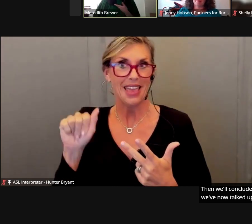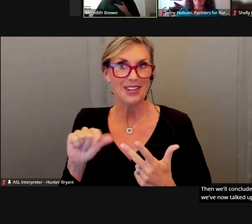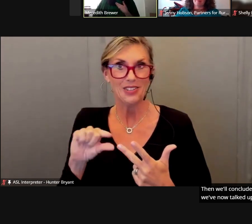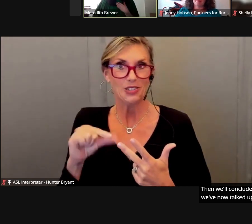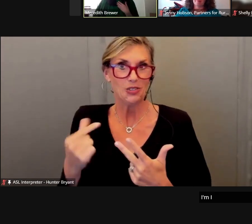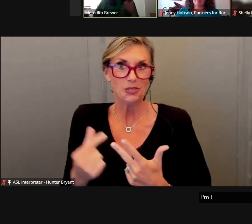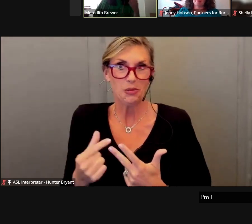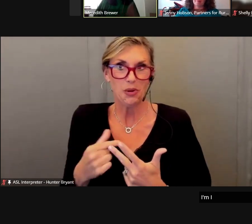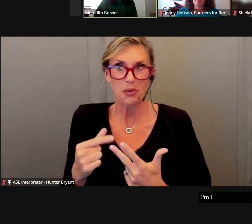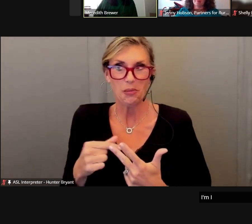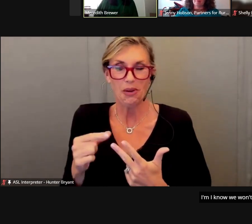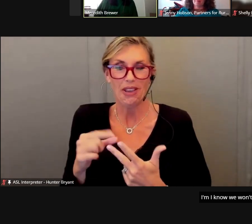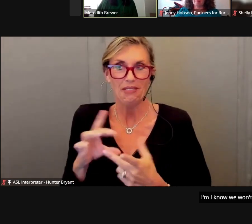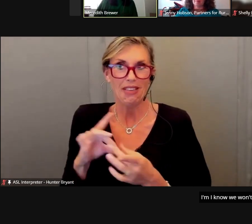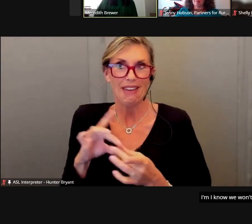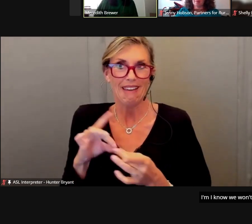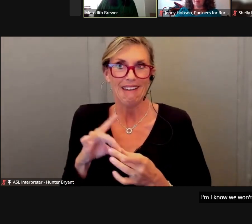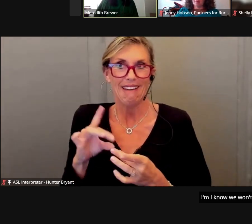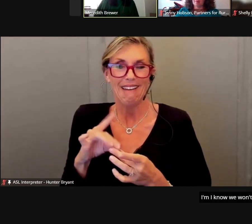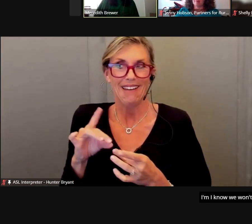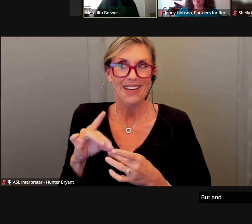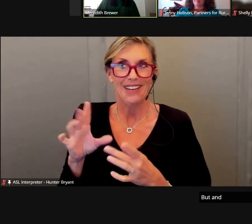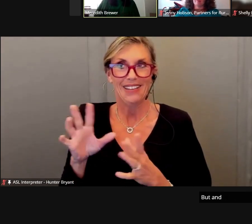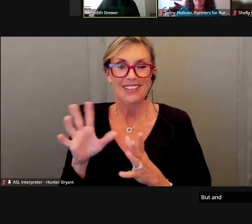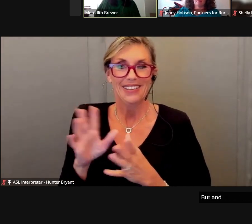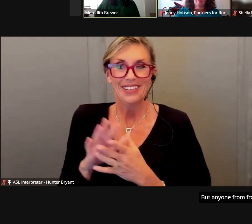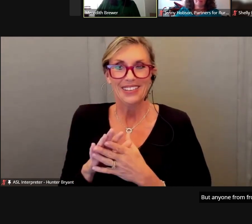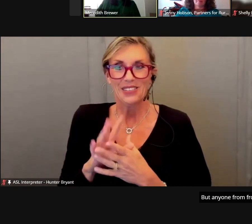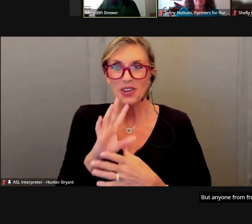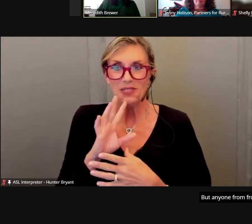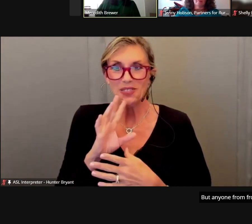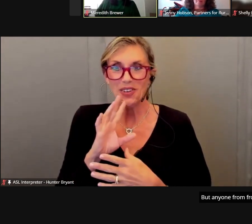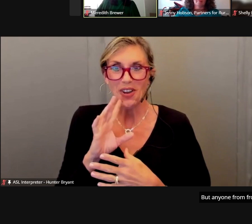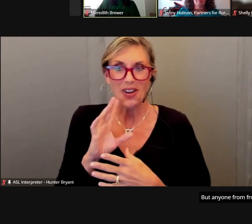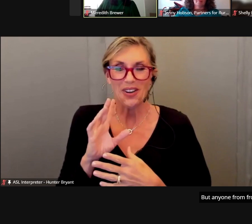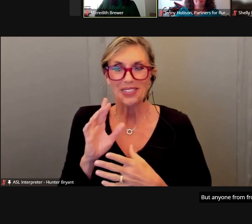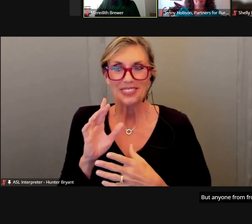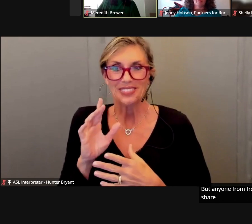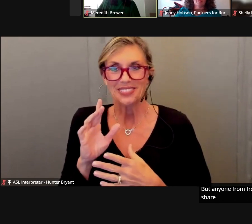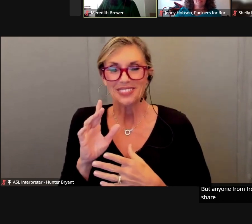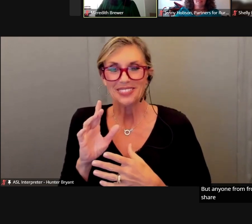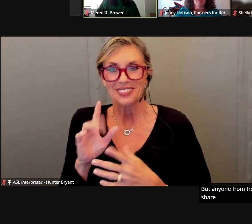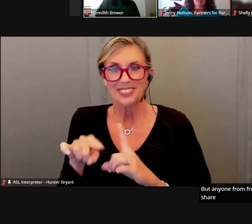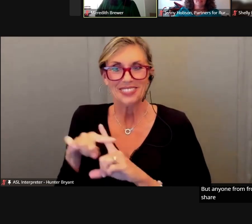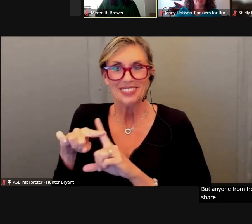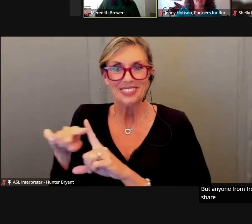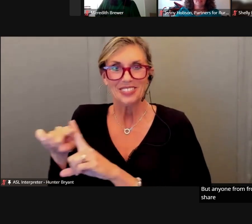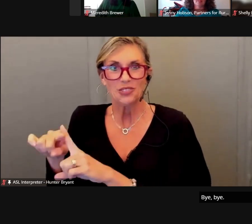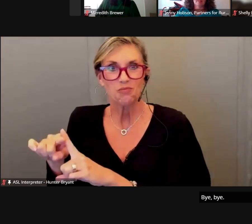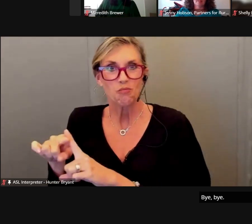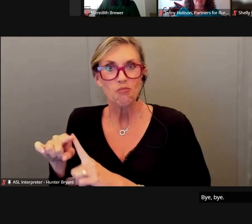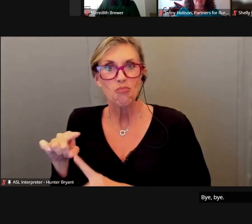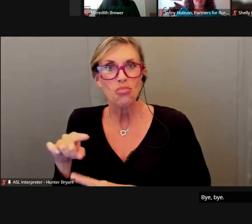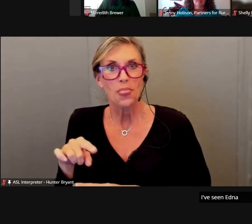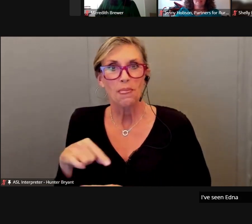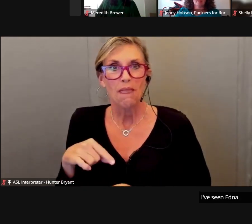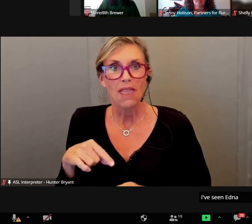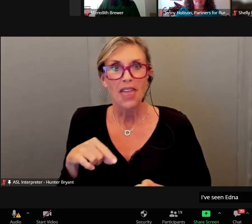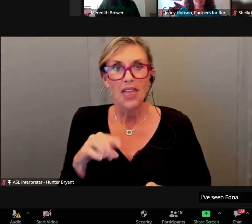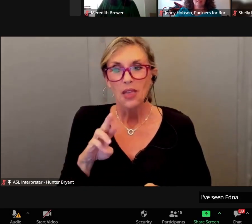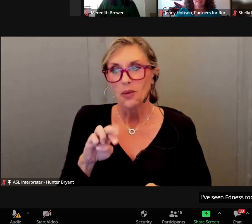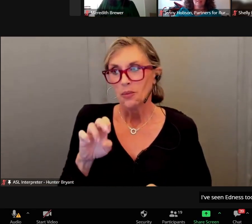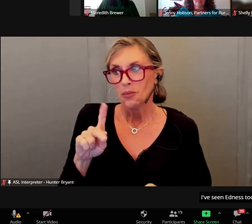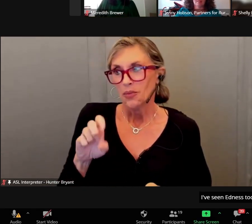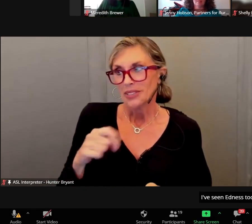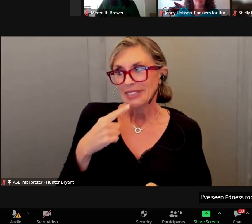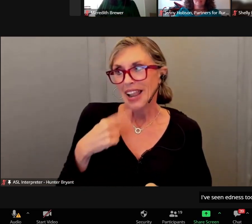we won't be disappointed, but anyone from our group that wants to share? I've seen Edna's tool, and so it goes